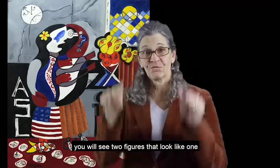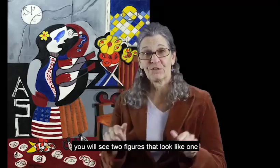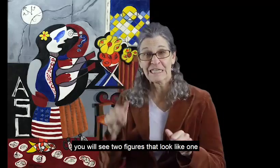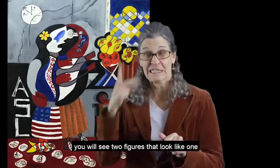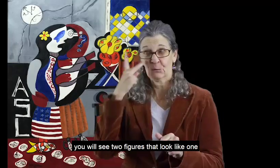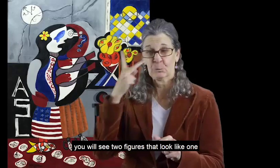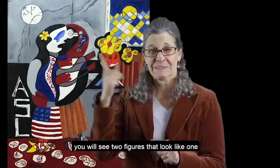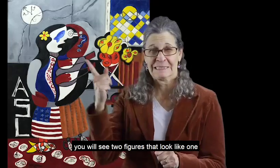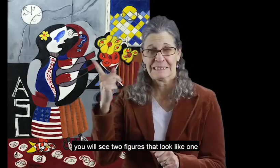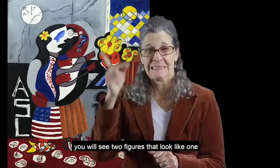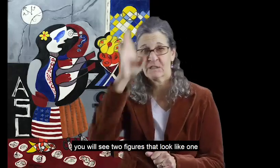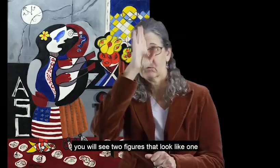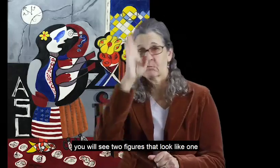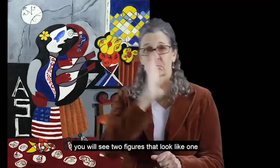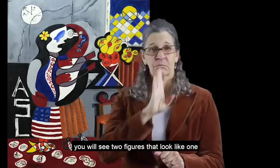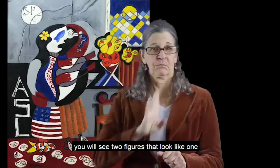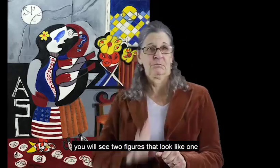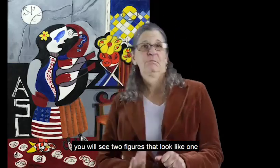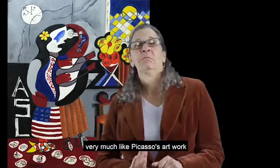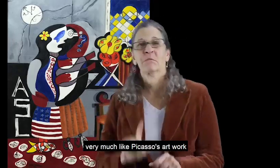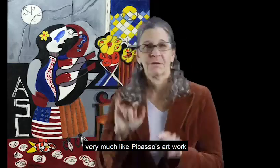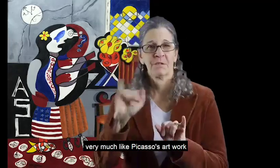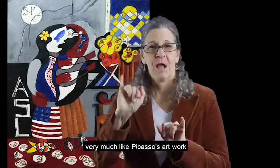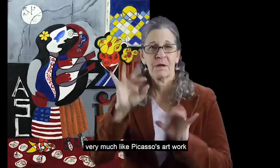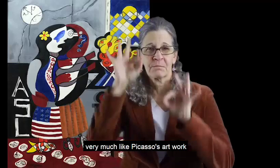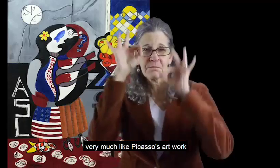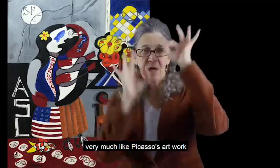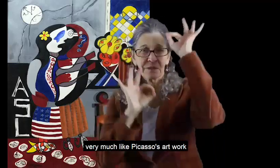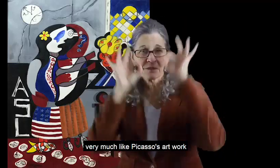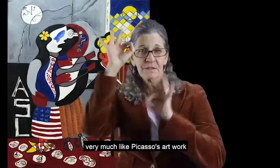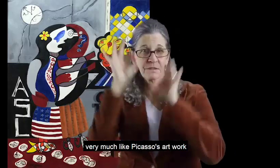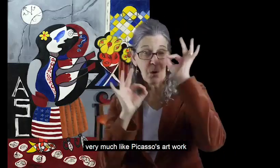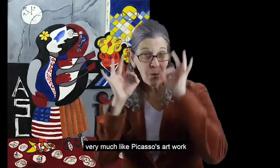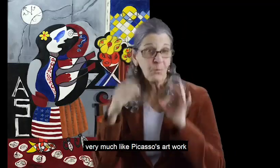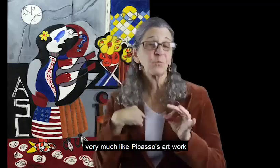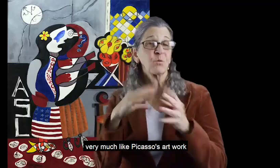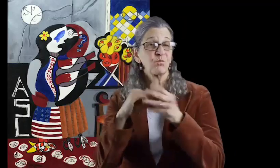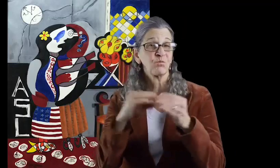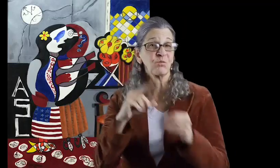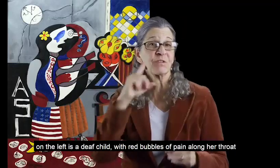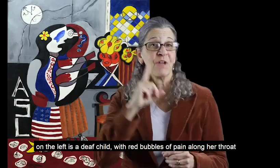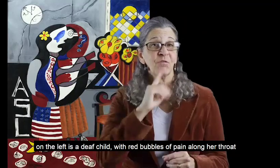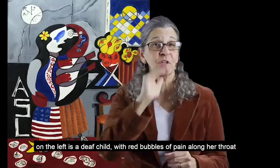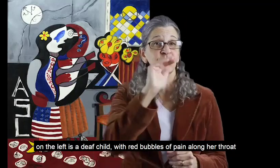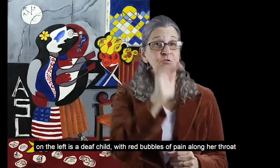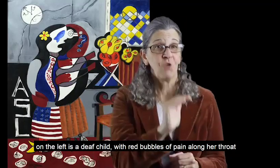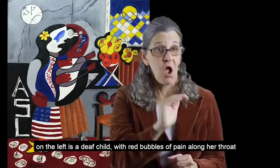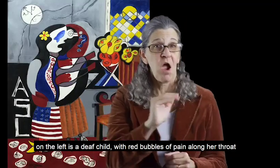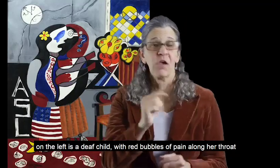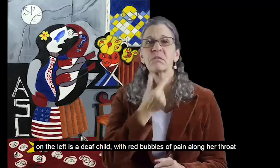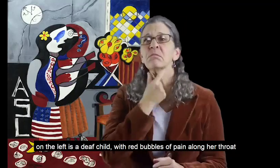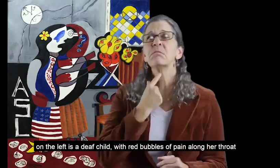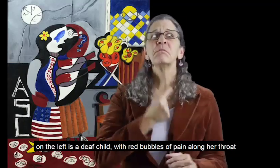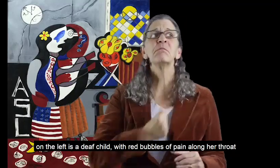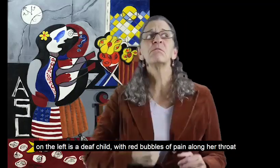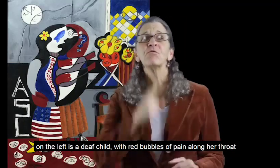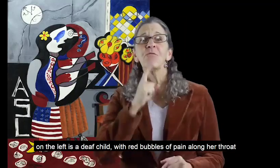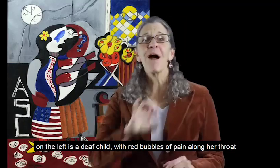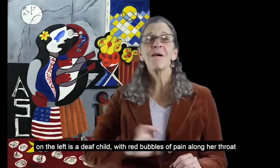You'll see two figures that look like one, very much like Picasso's artwork. On the left is a deaf child, with